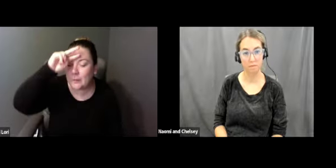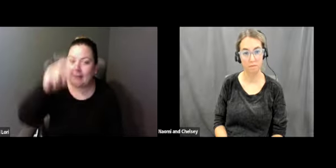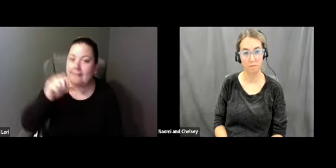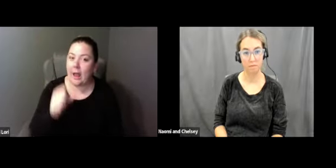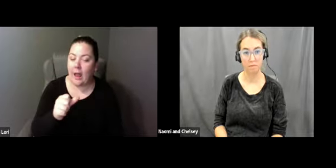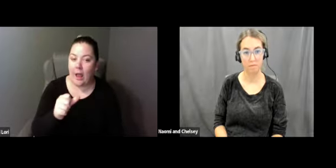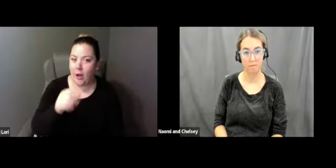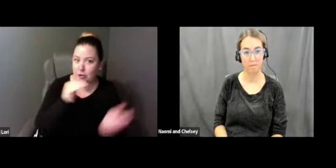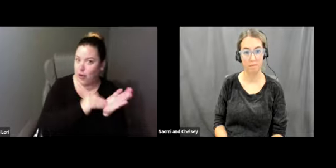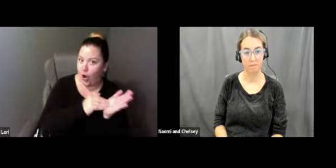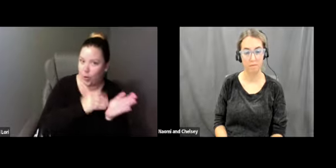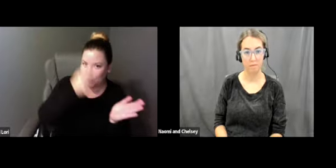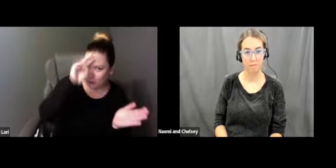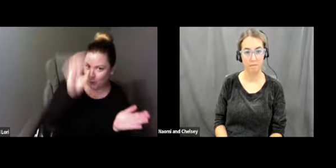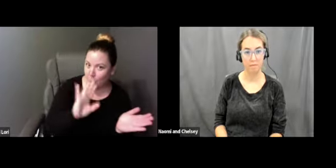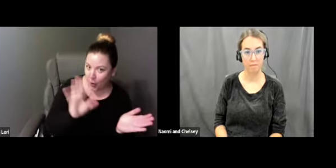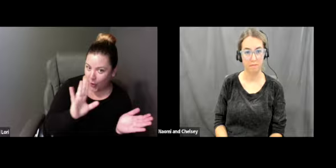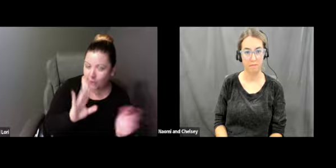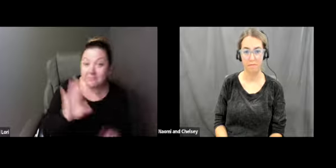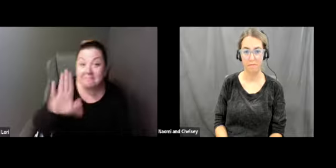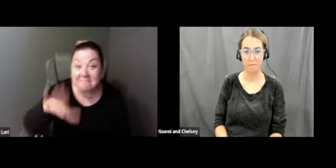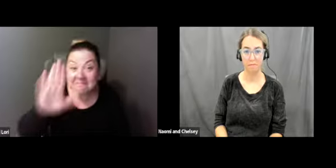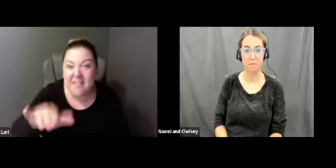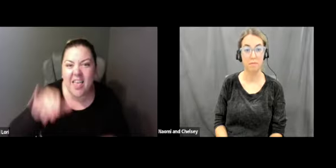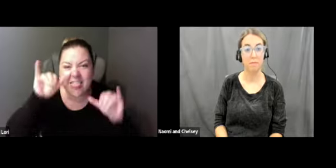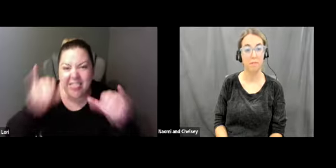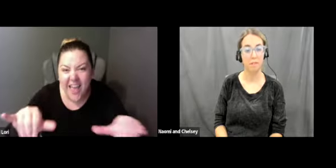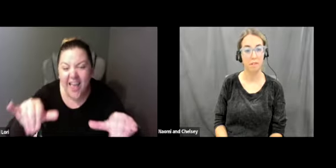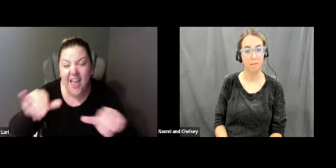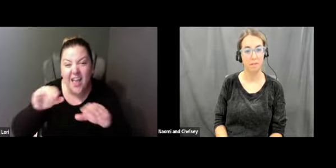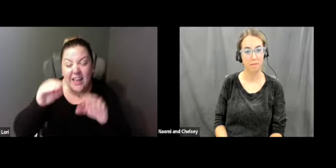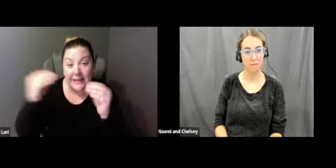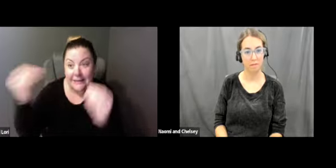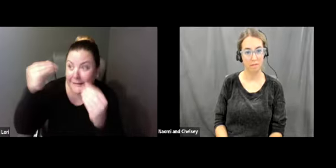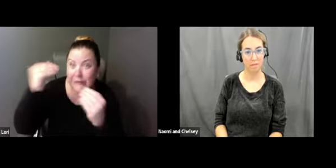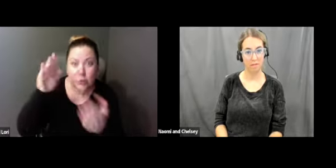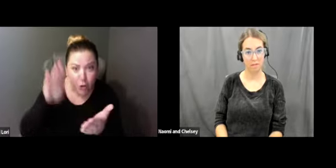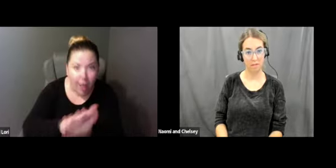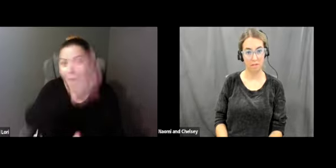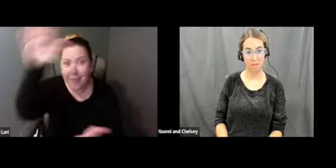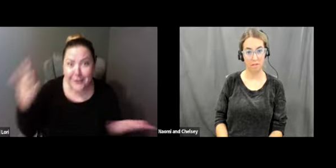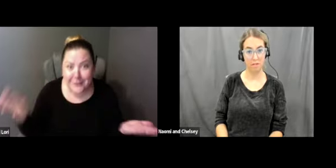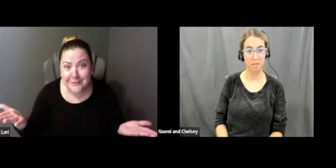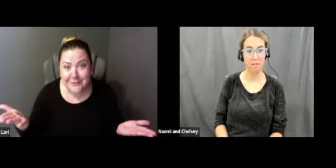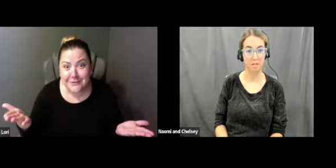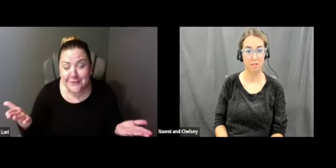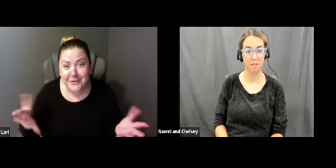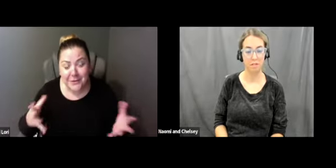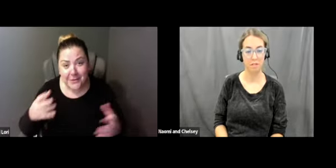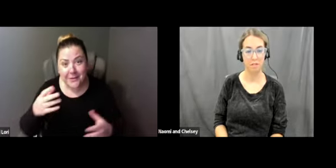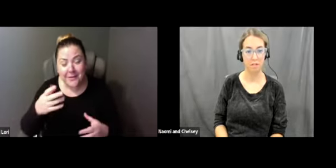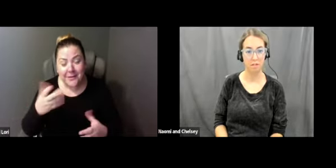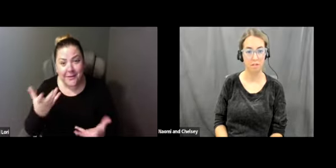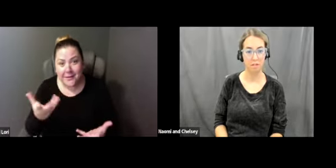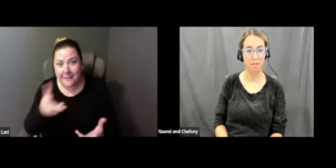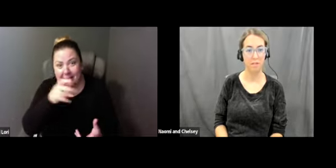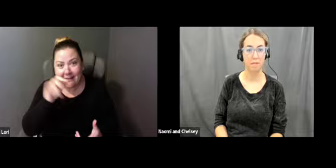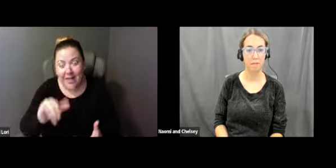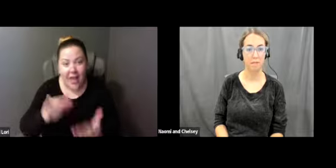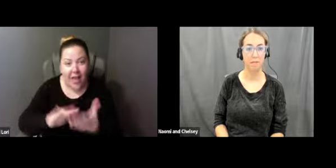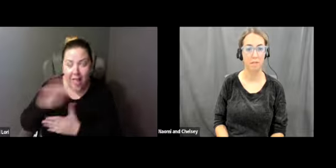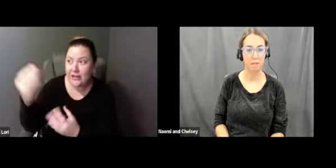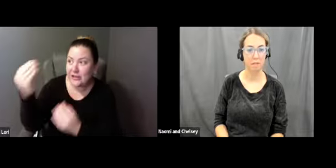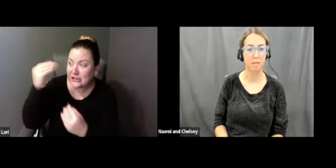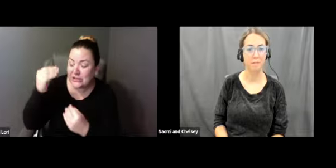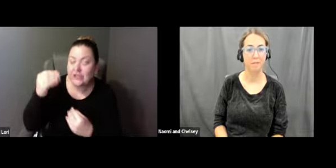And let me tell you, this is what we learn in our educational programs. They teach you the scripts to play dumb.